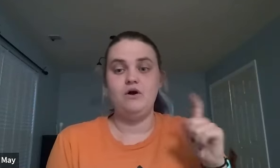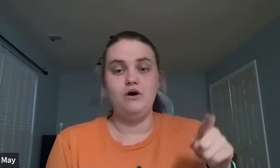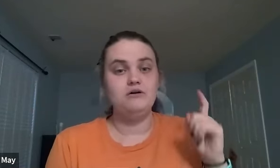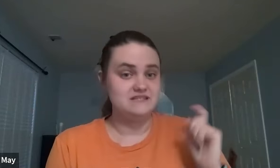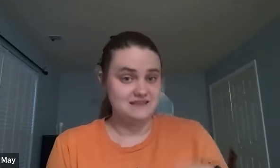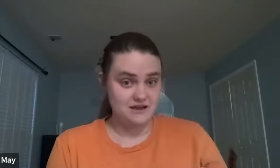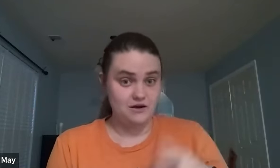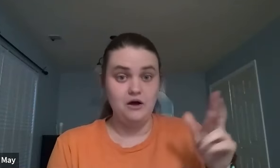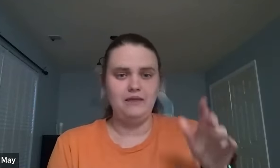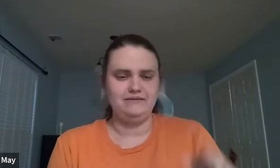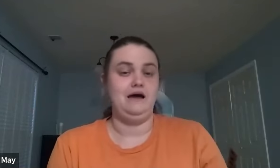all the same.